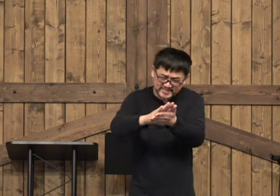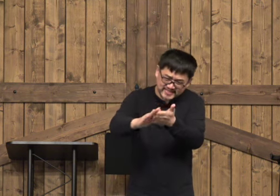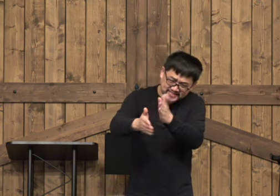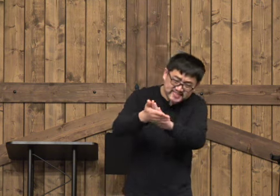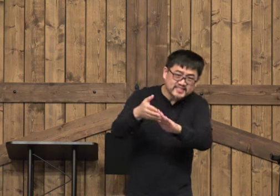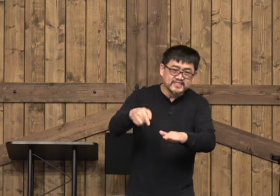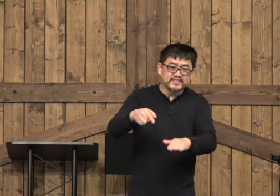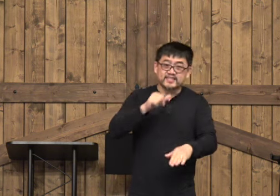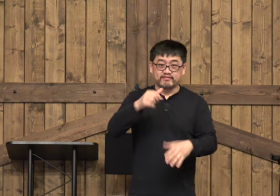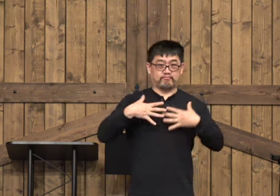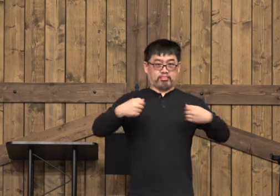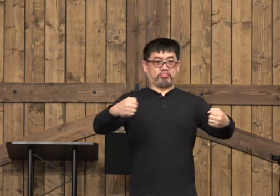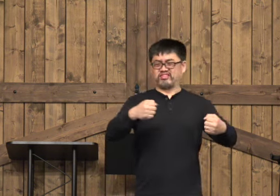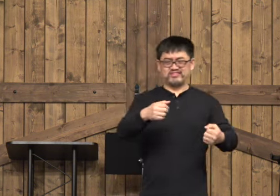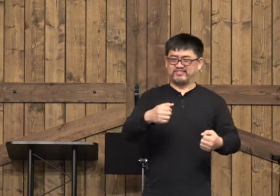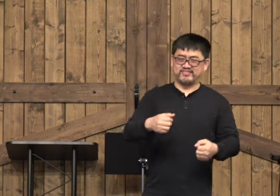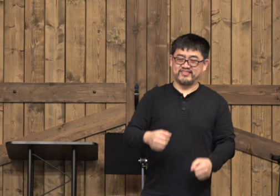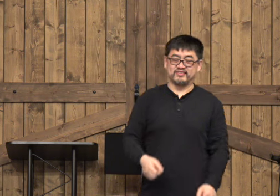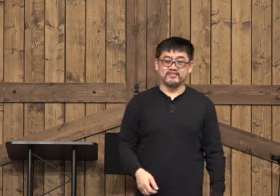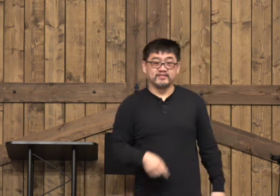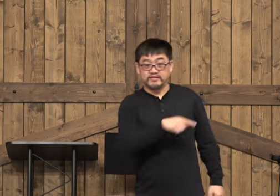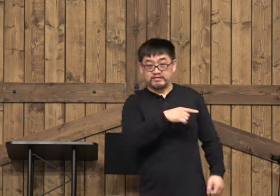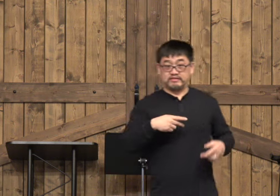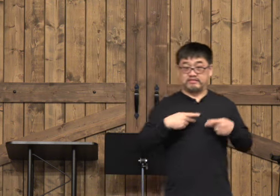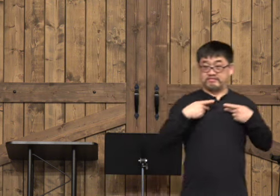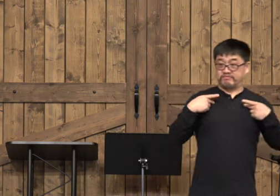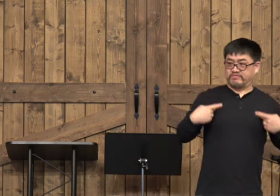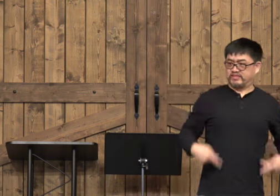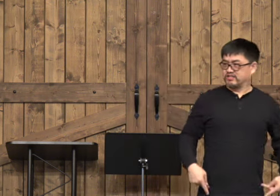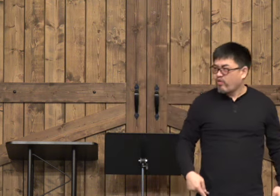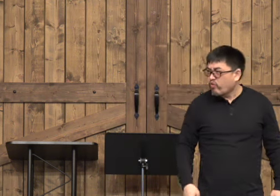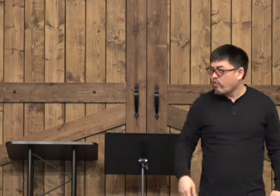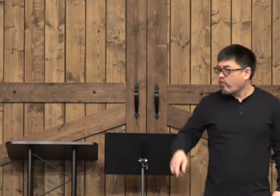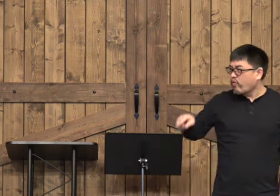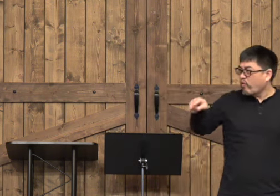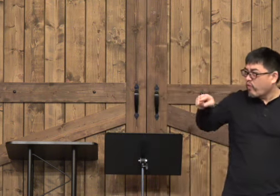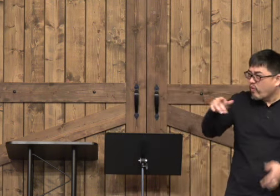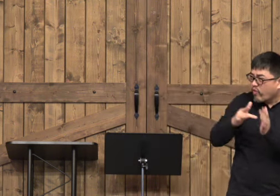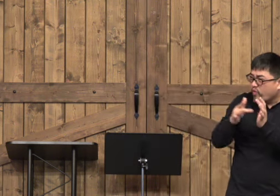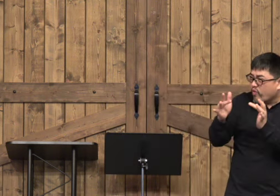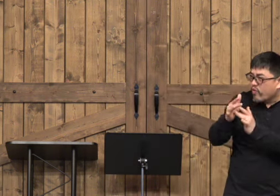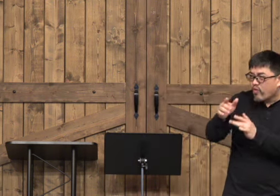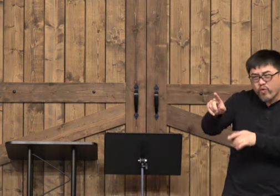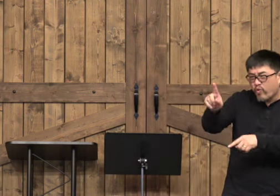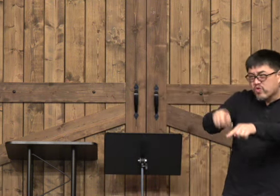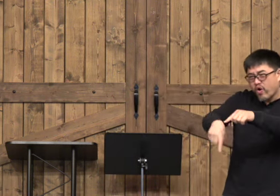So Jesus focused on his sin. And that his belief would heal him. And the Pharisees